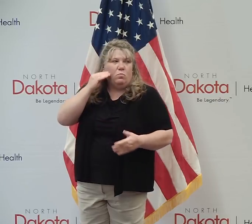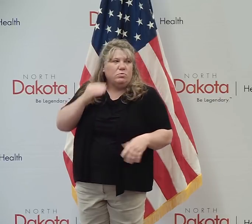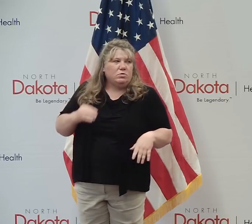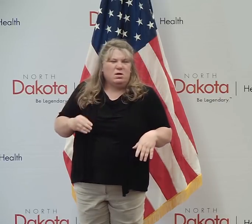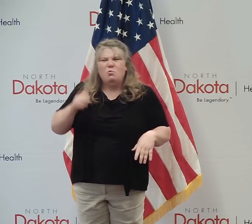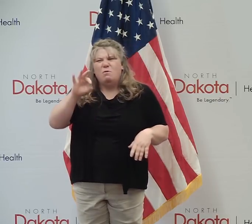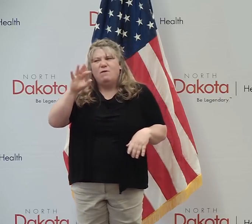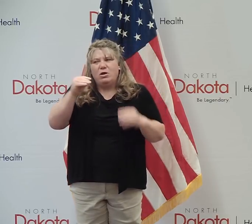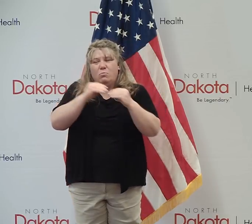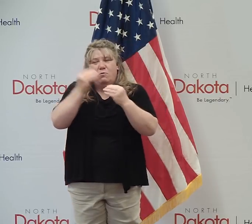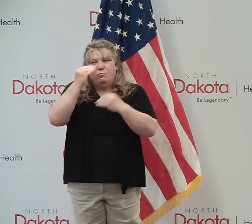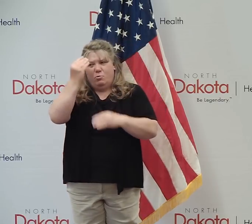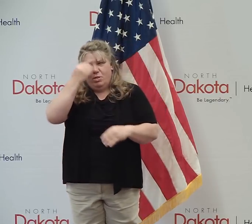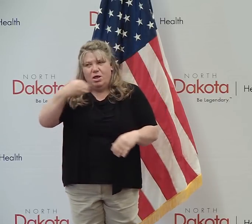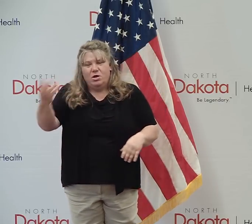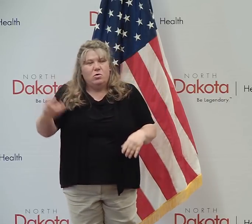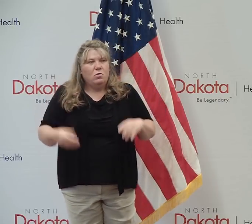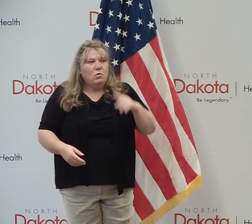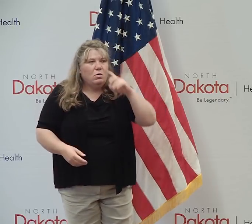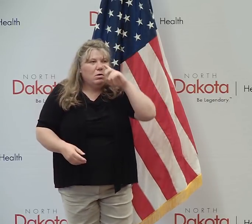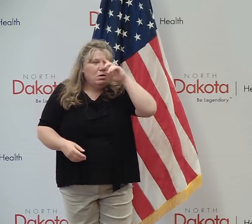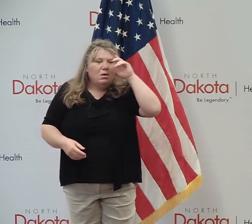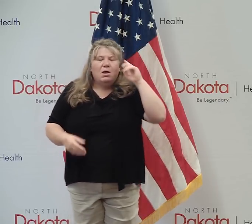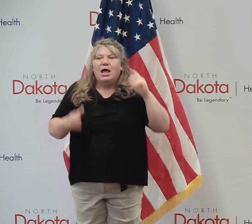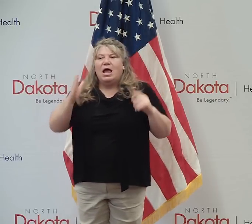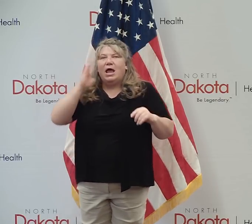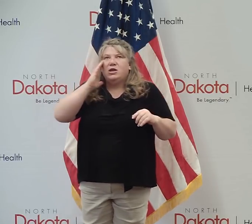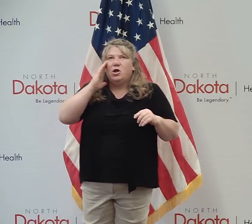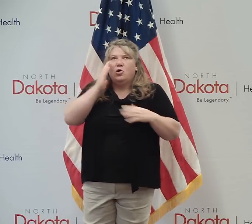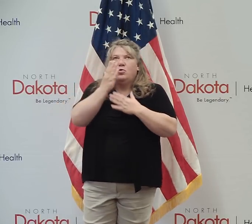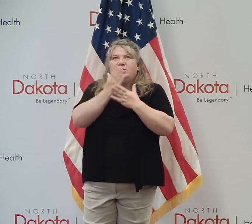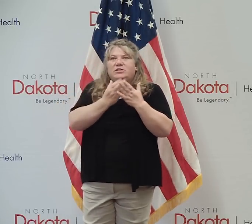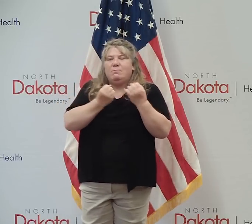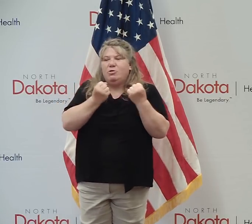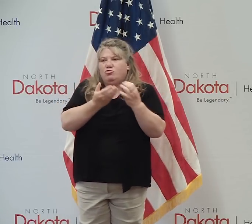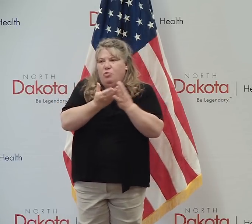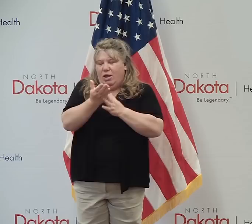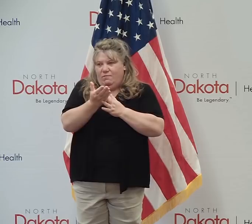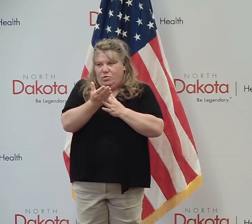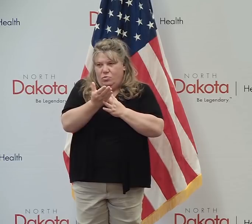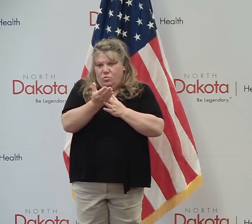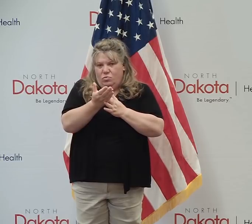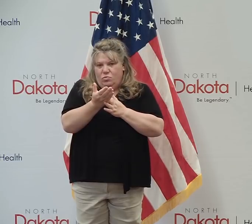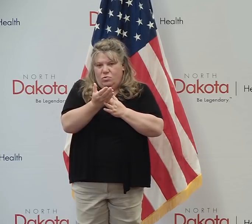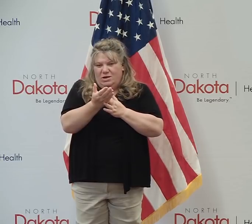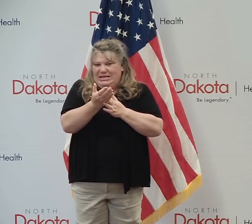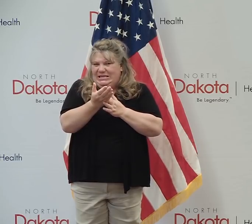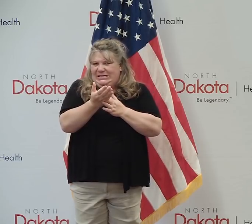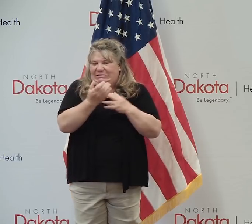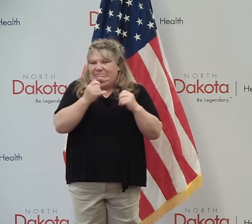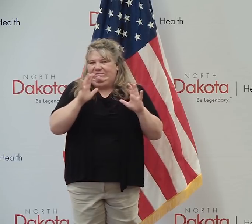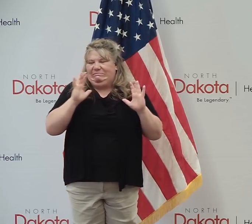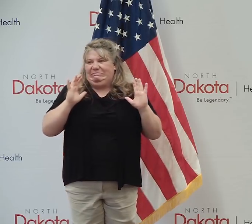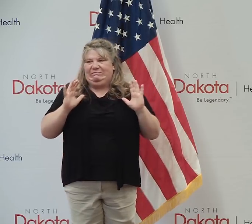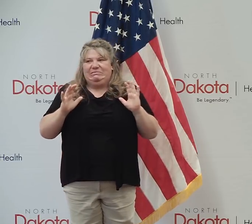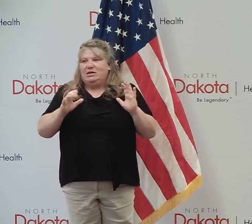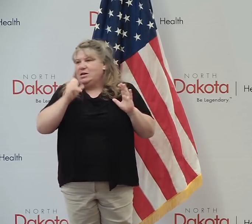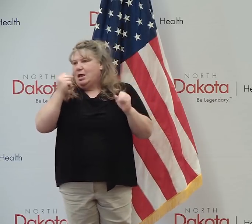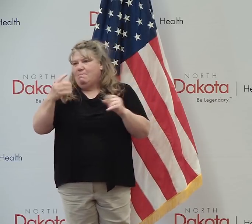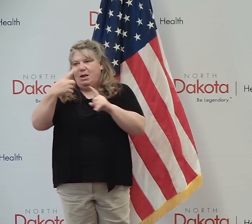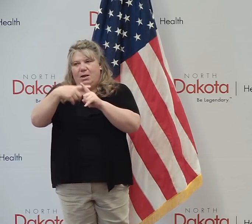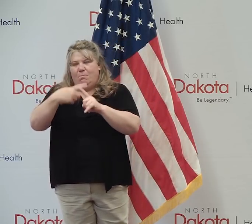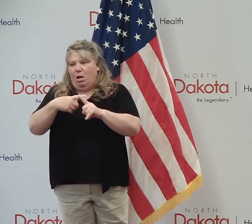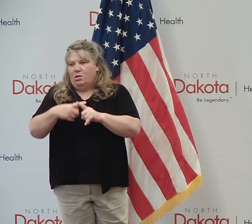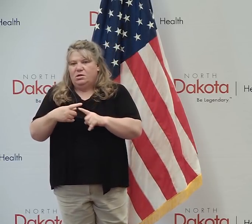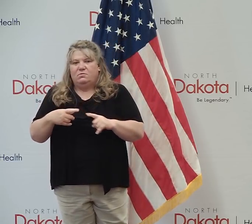Okay. I know there's been a shift away from some of the drive-through because the drive-through was, we're getting very few positives because